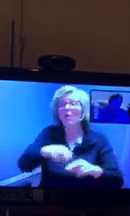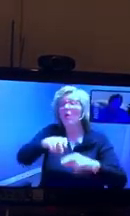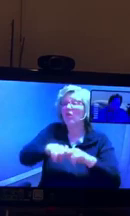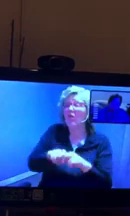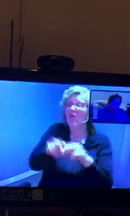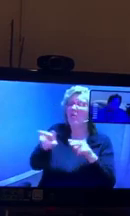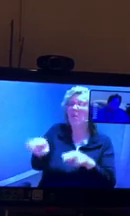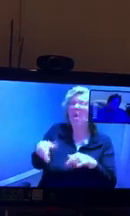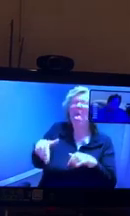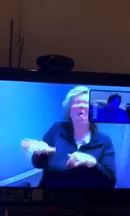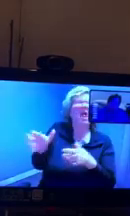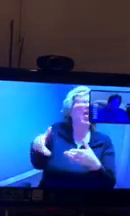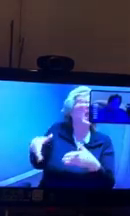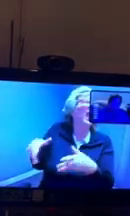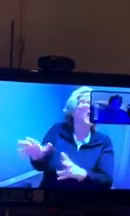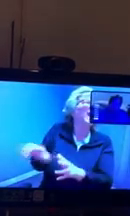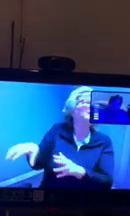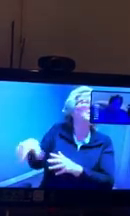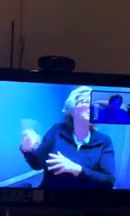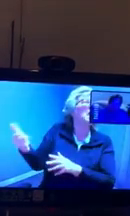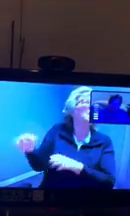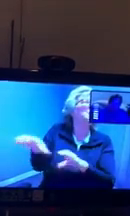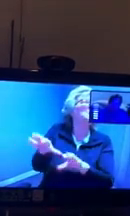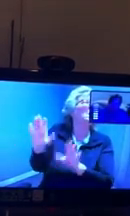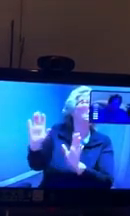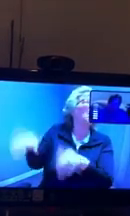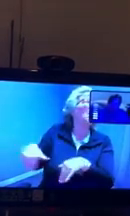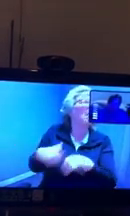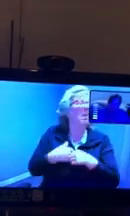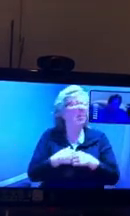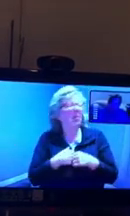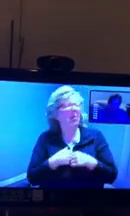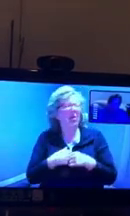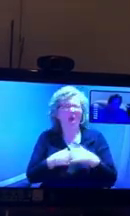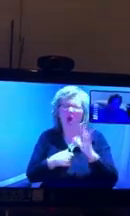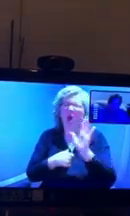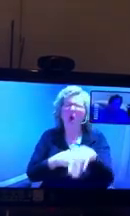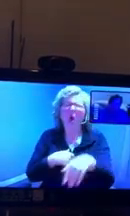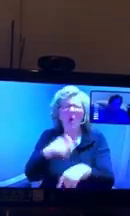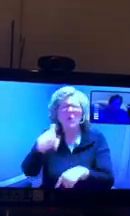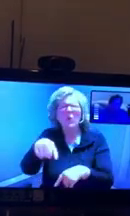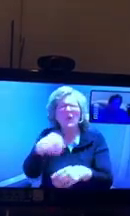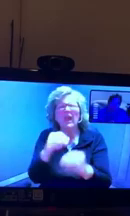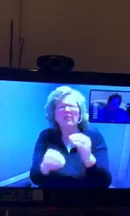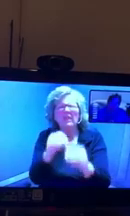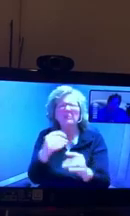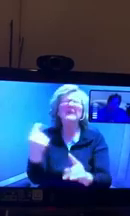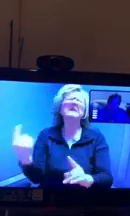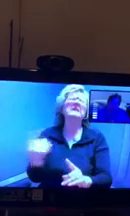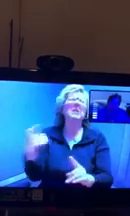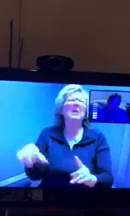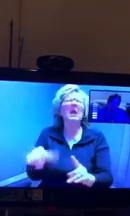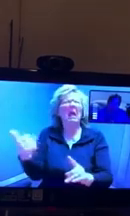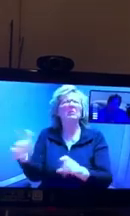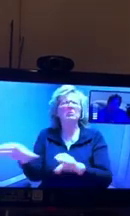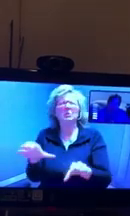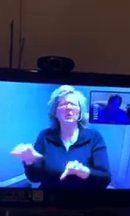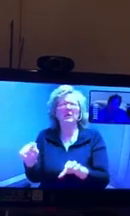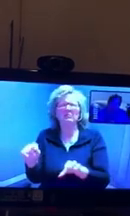by the way. It's easy to just say, well, you know what? Yeah, it needs fixing, but somebody else will do it. Yeah, I know they